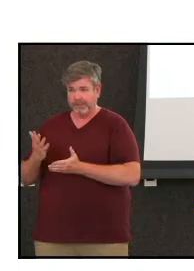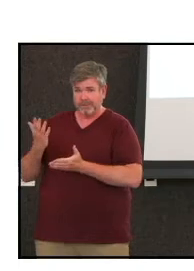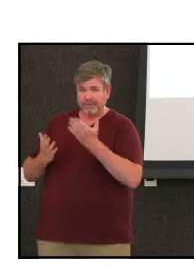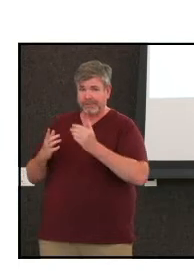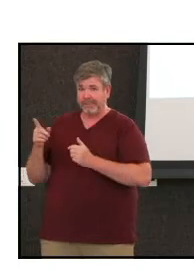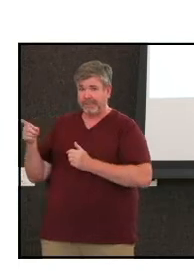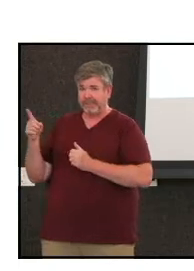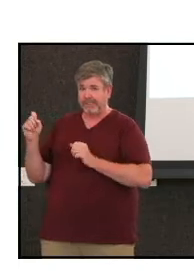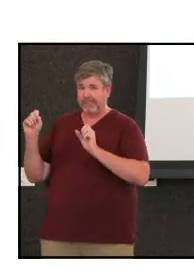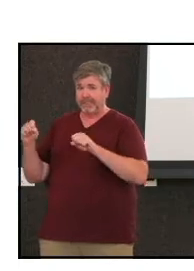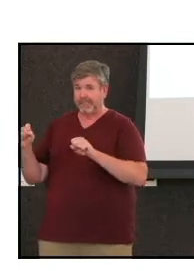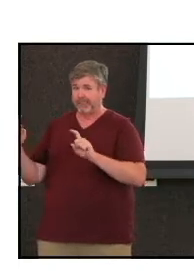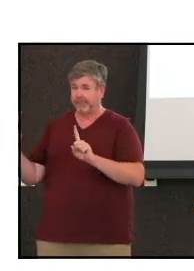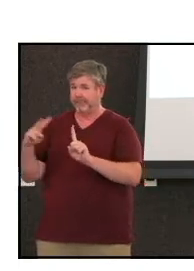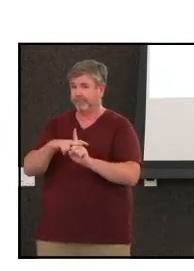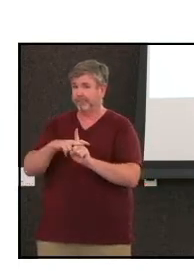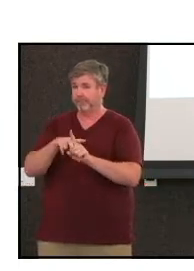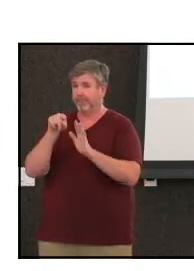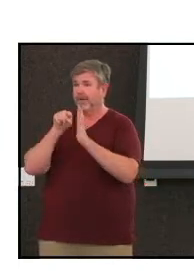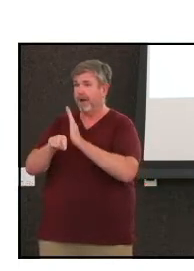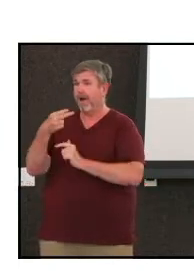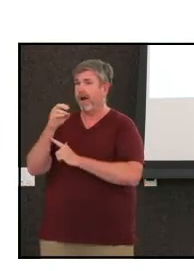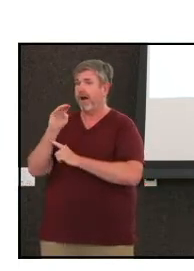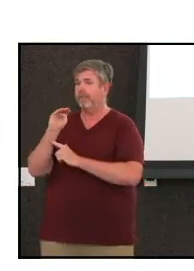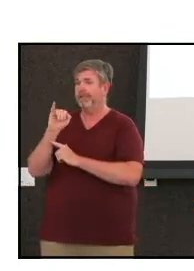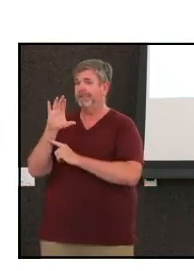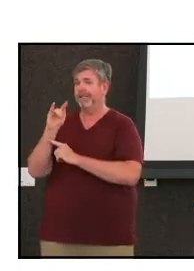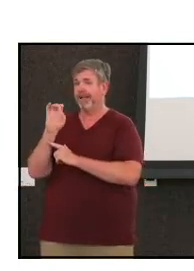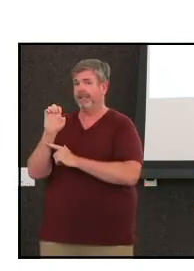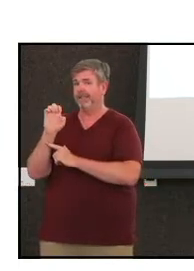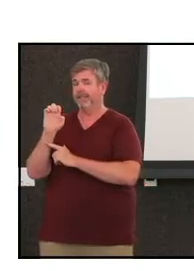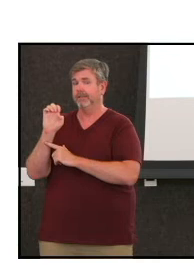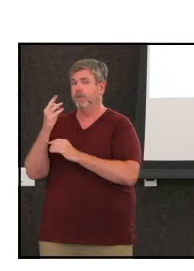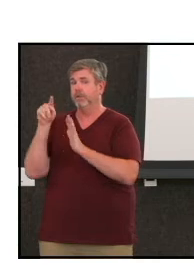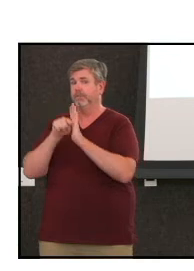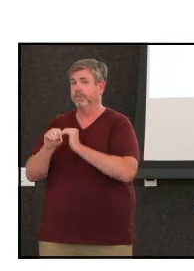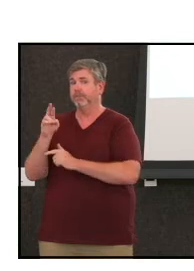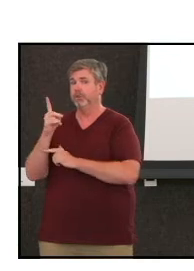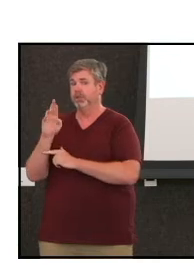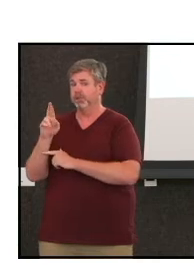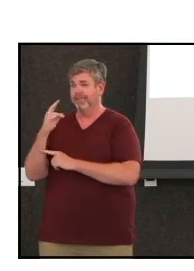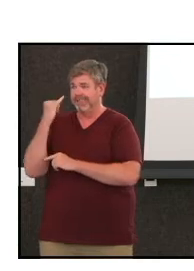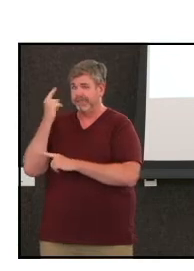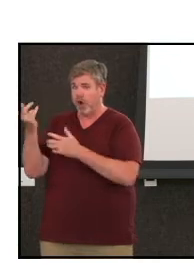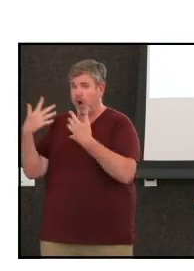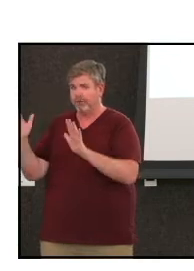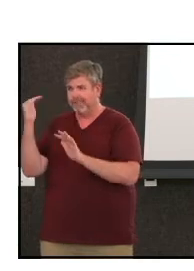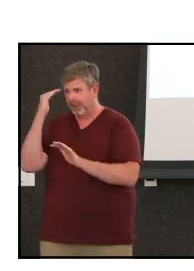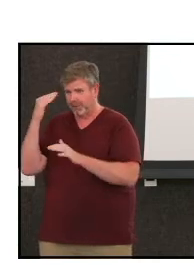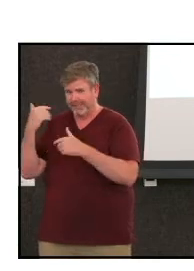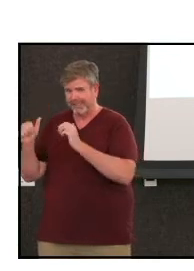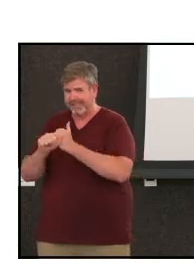if they provide fentanyl to somebody knowing that it's dangerous and that person dies. While that is a tool that could